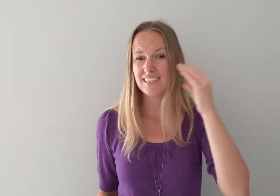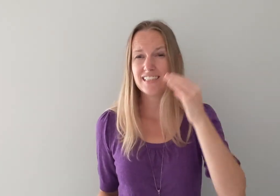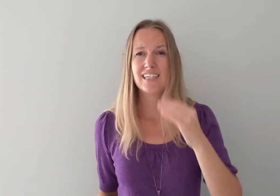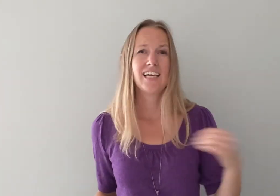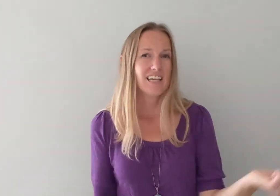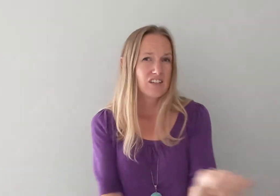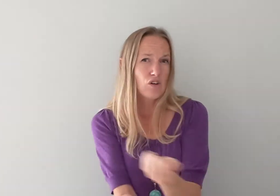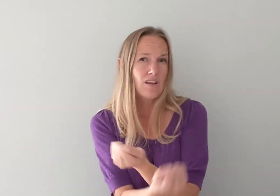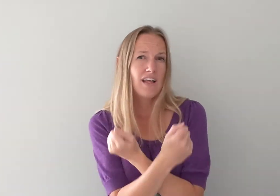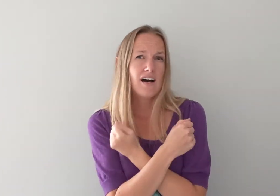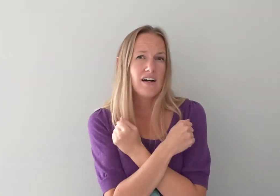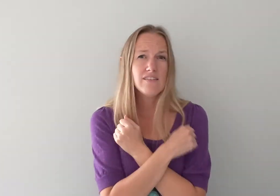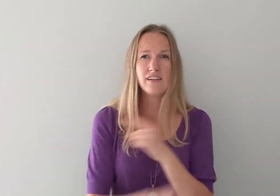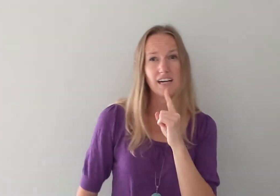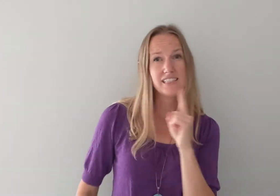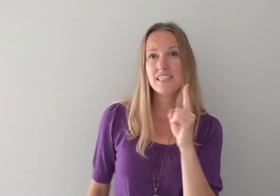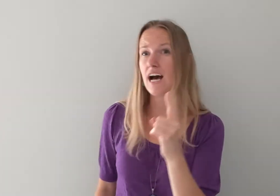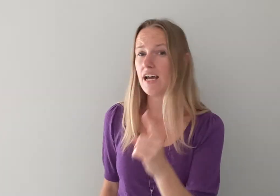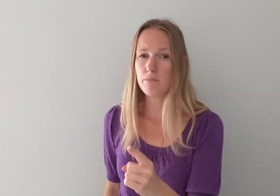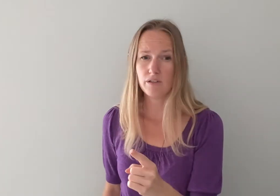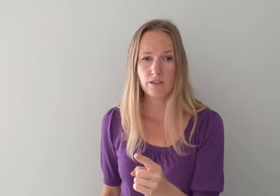amazed, your love undeniable.